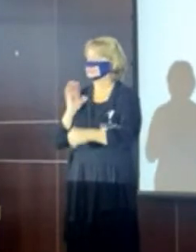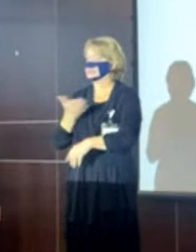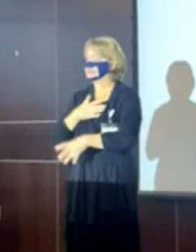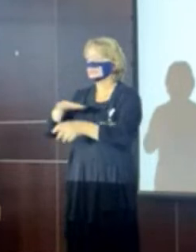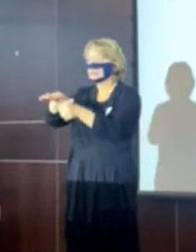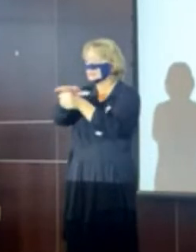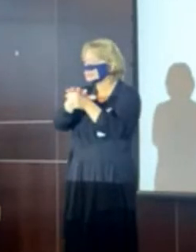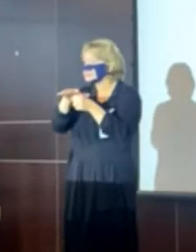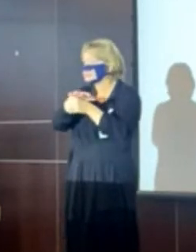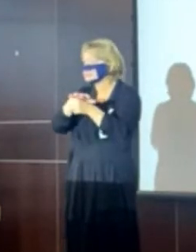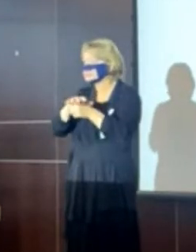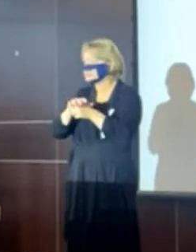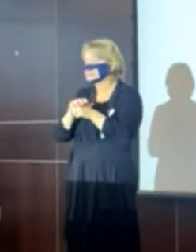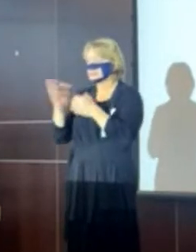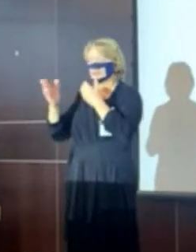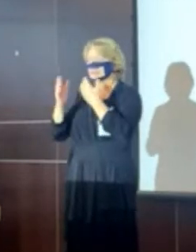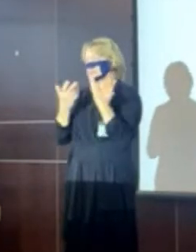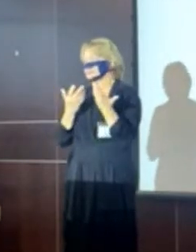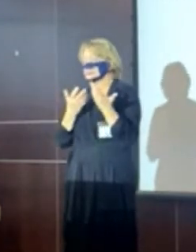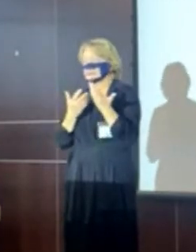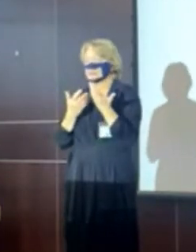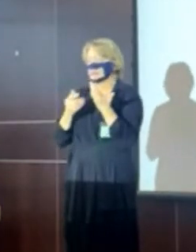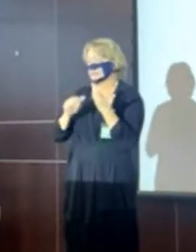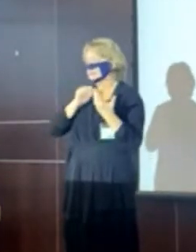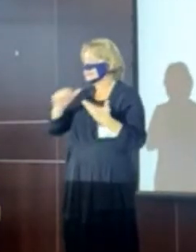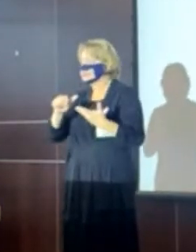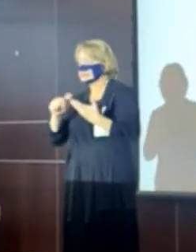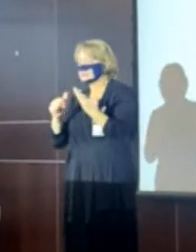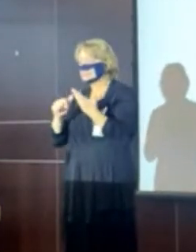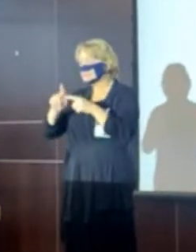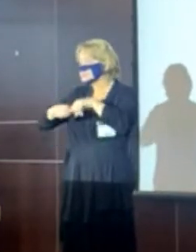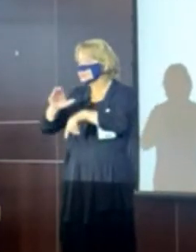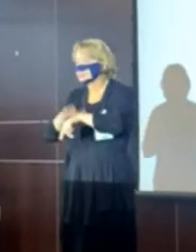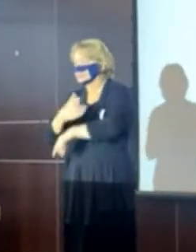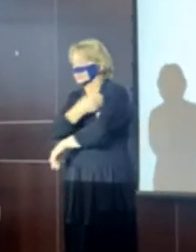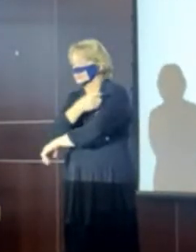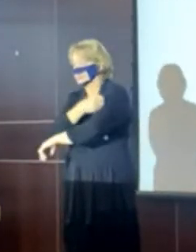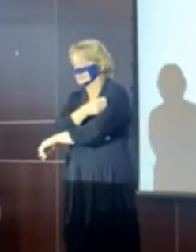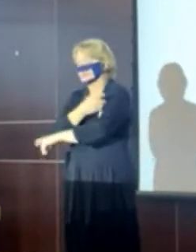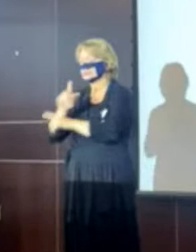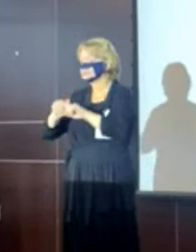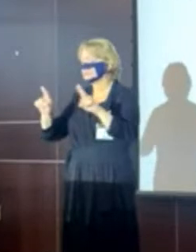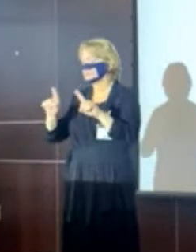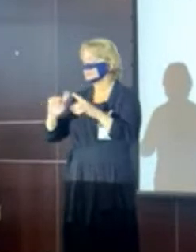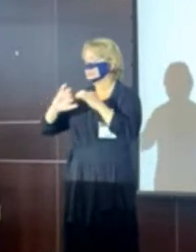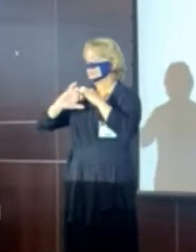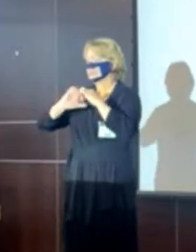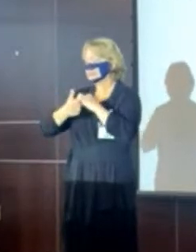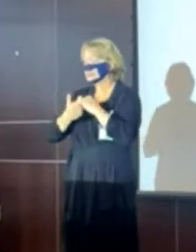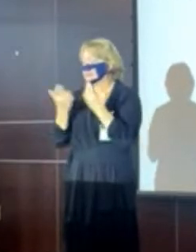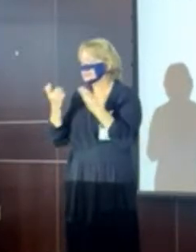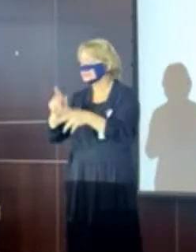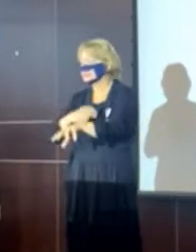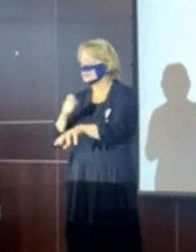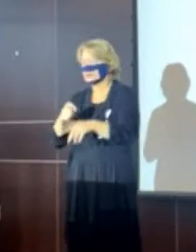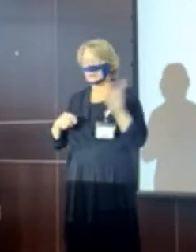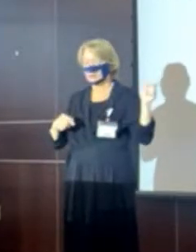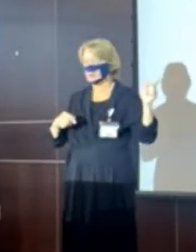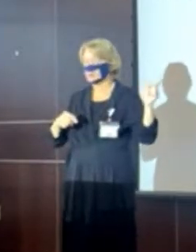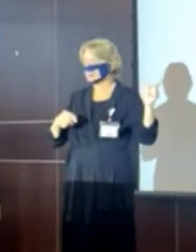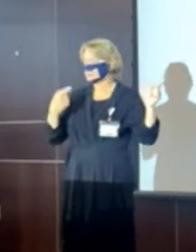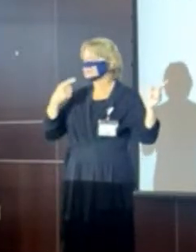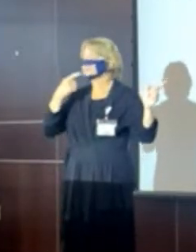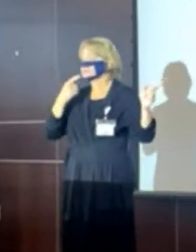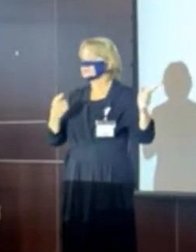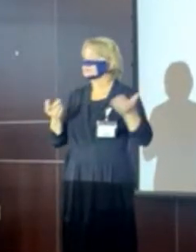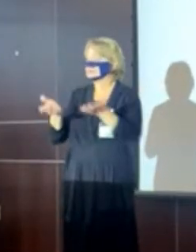regardless of vaccination rates, I guess, because if those continue to sort of stay stagnant? So the question is, how much longer